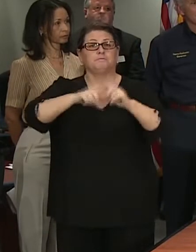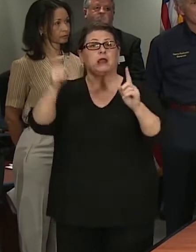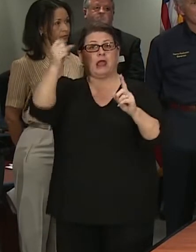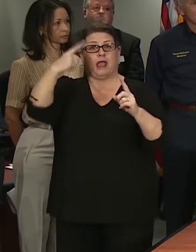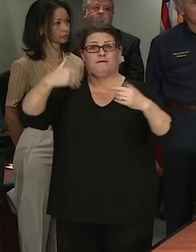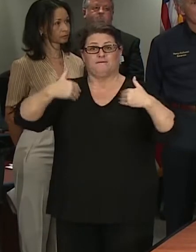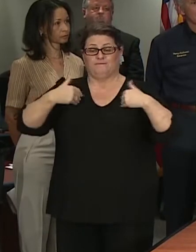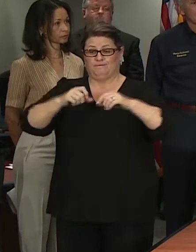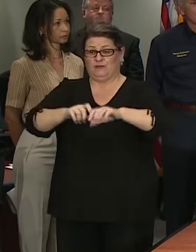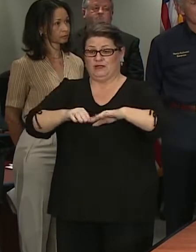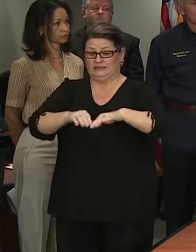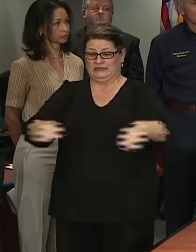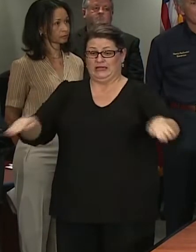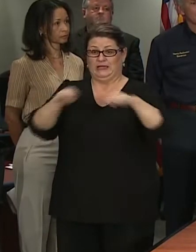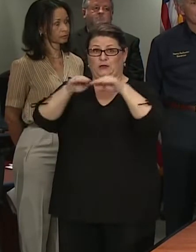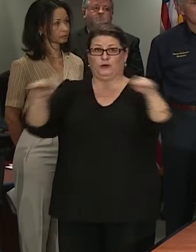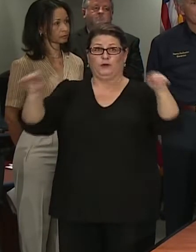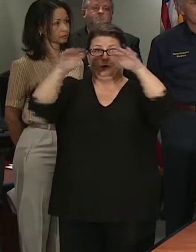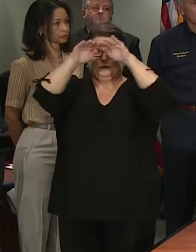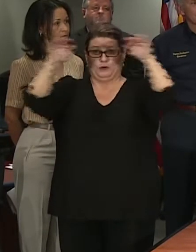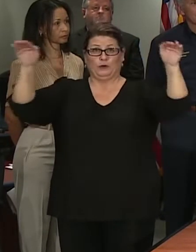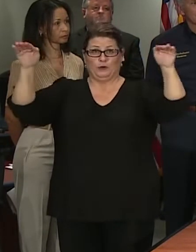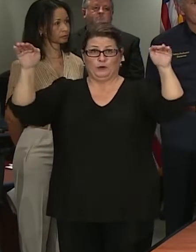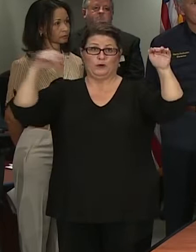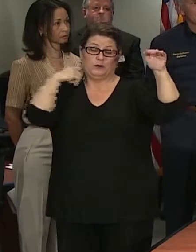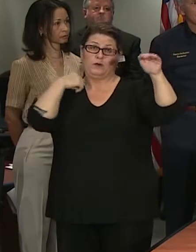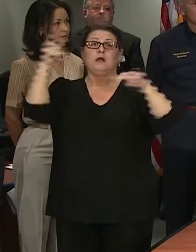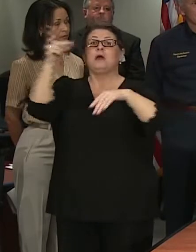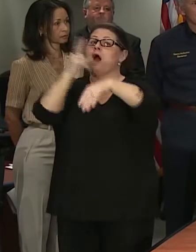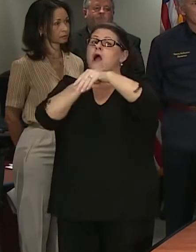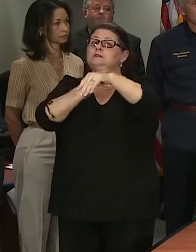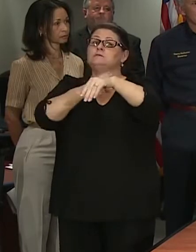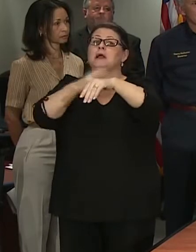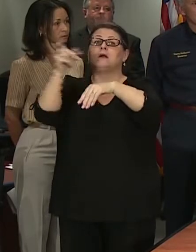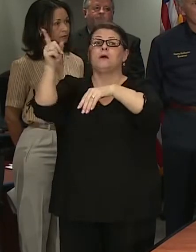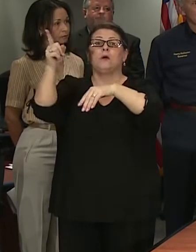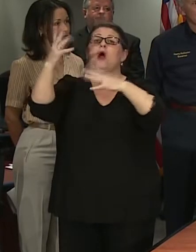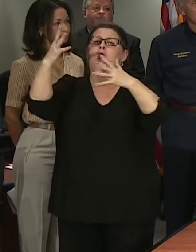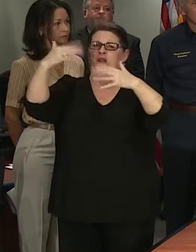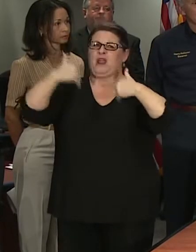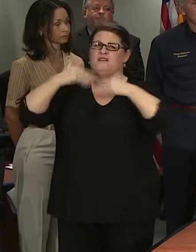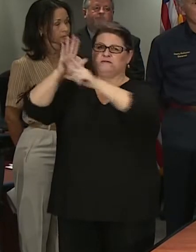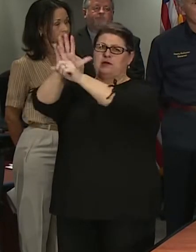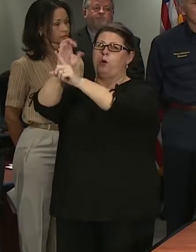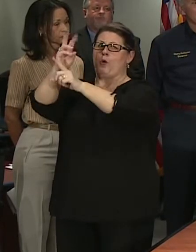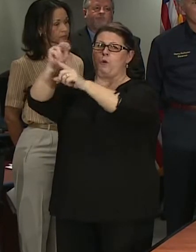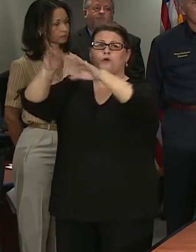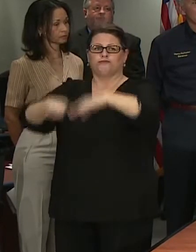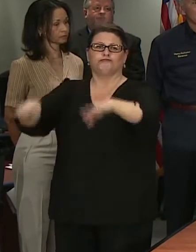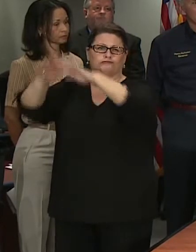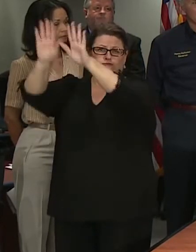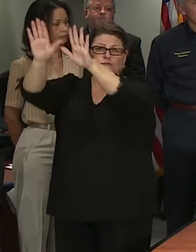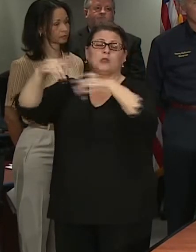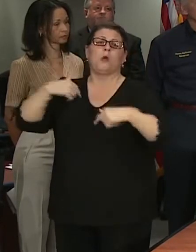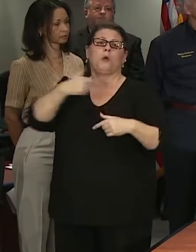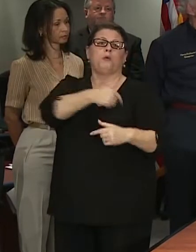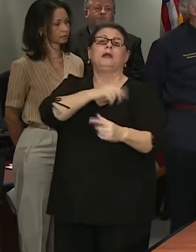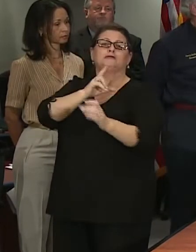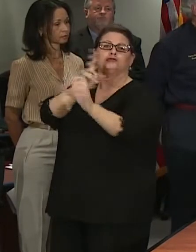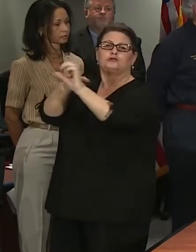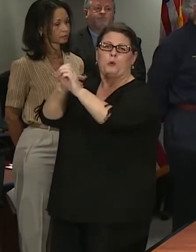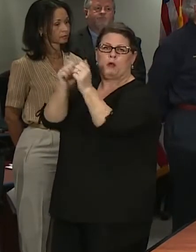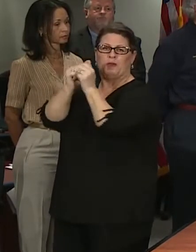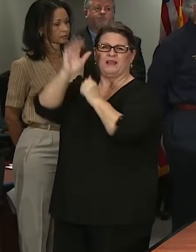is intended to operate within the existing hospital healthcare system in the state. It merely expands the